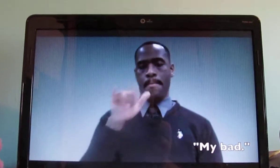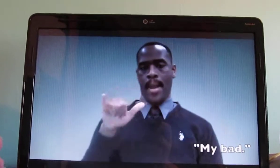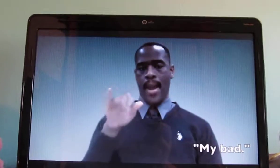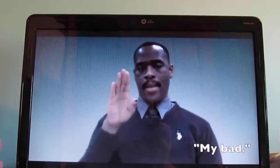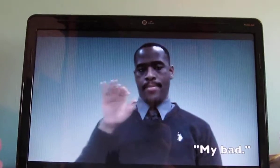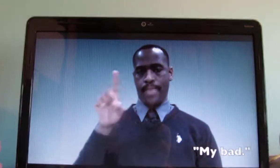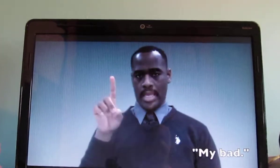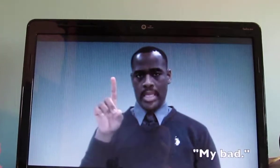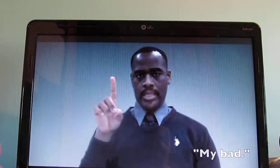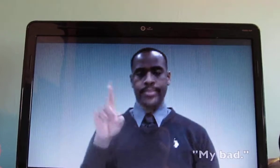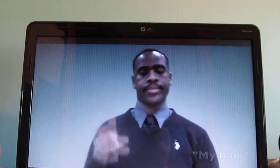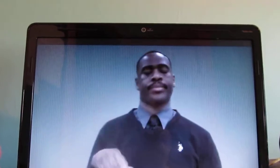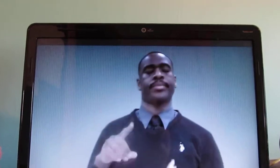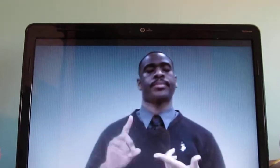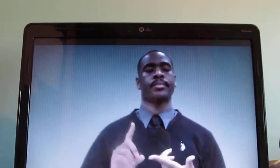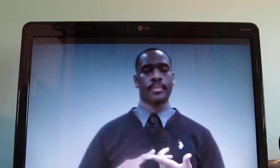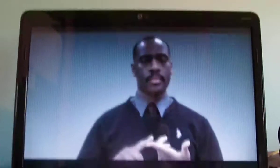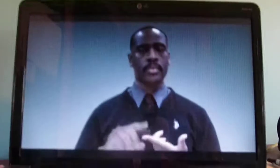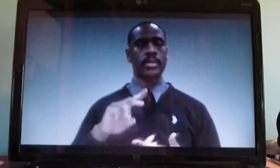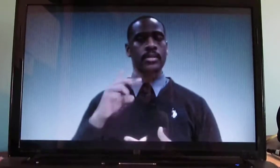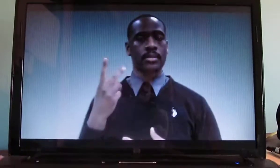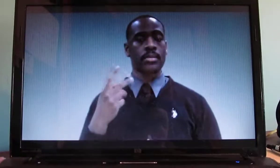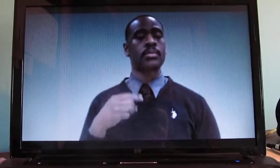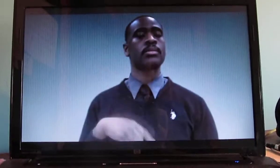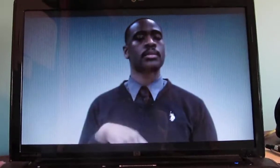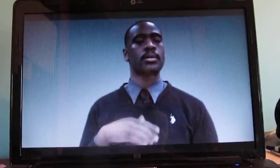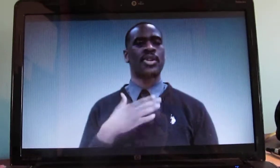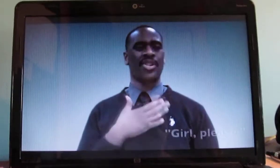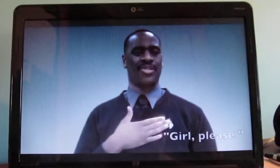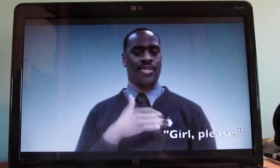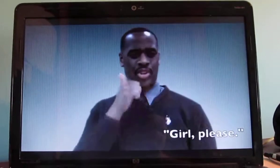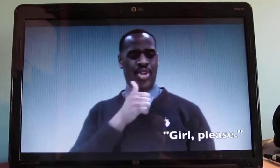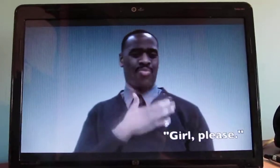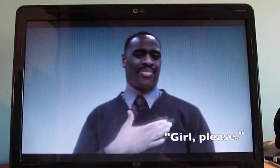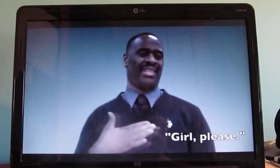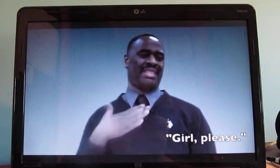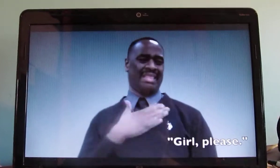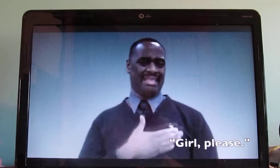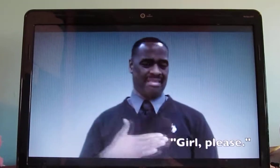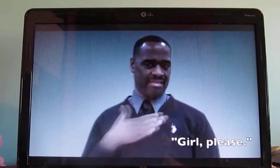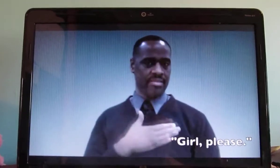here on the shoulder. Girl, please.